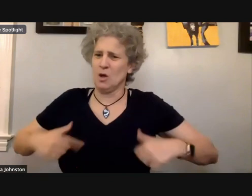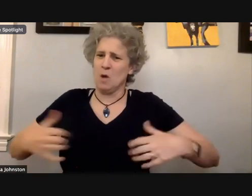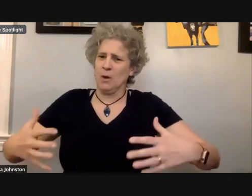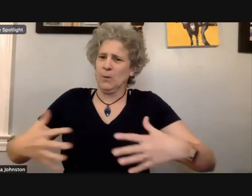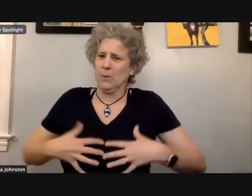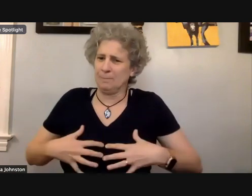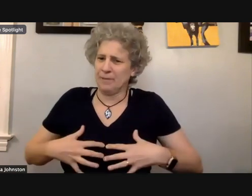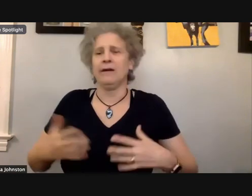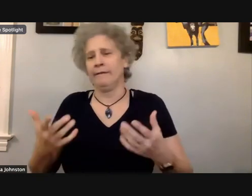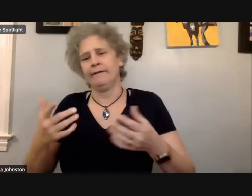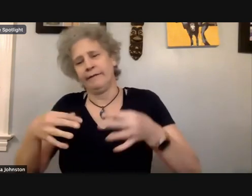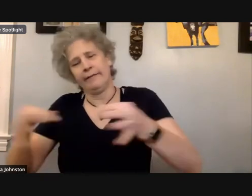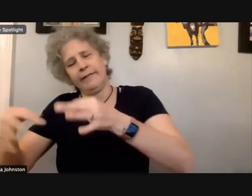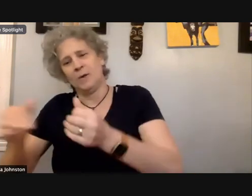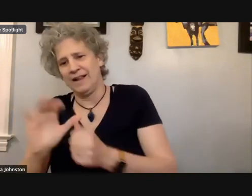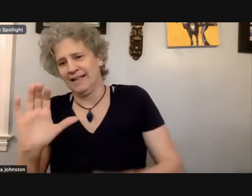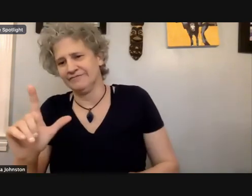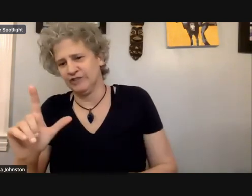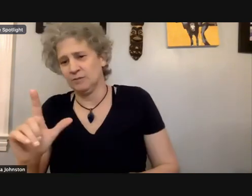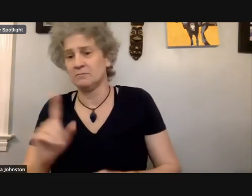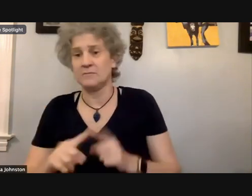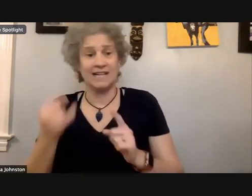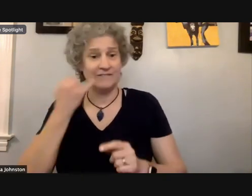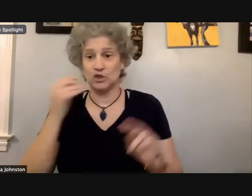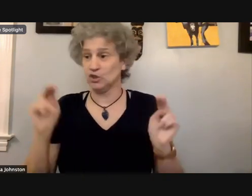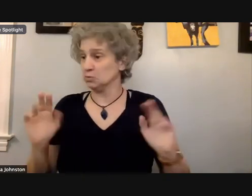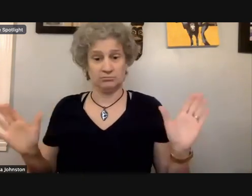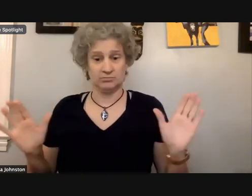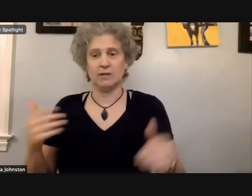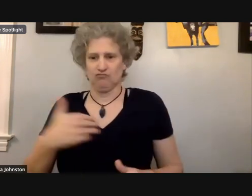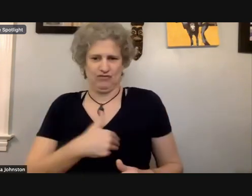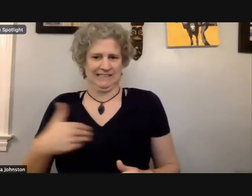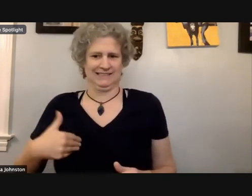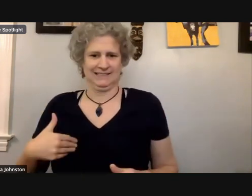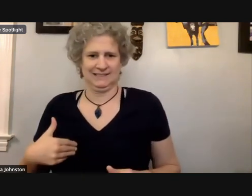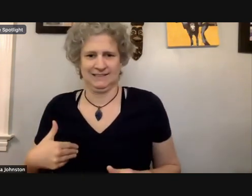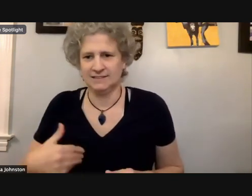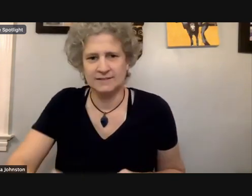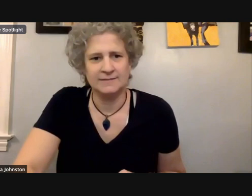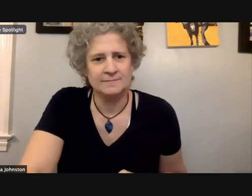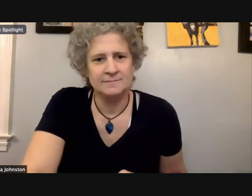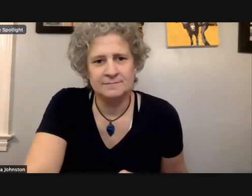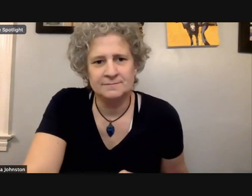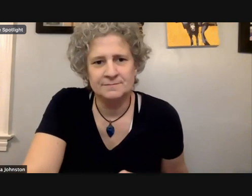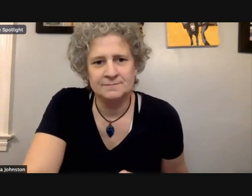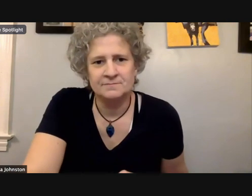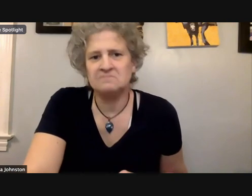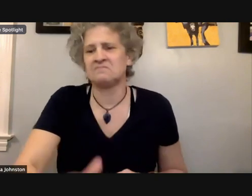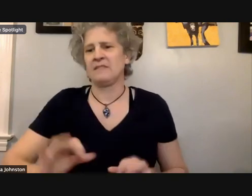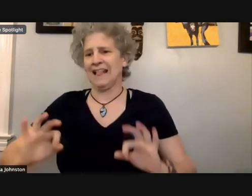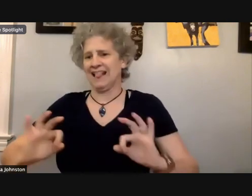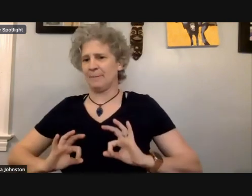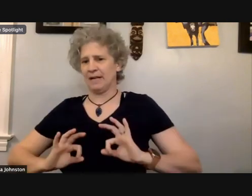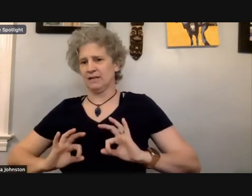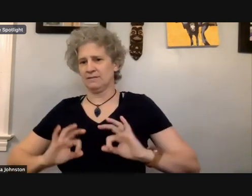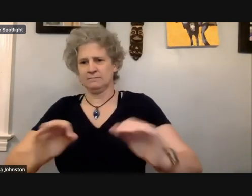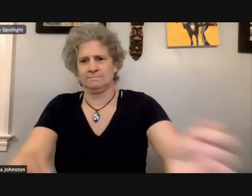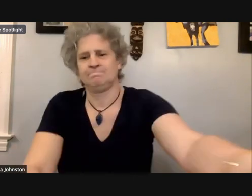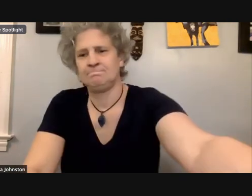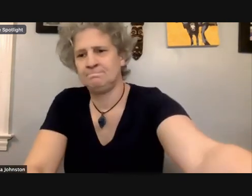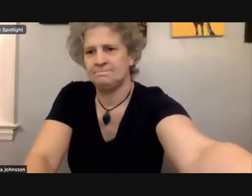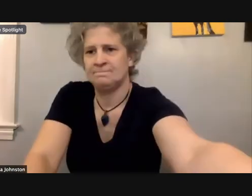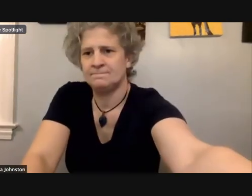Depending on, if somebody has surgery or if somebody is in pain, they might describe them a little bit differently, but